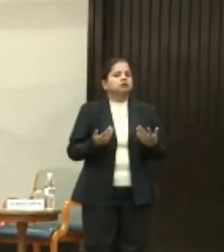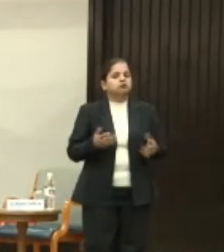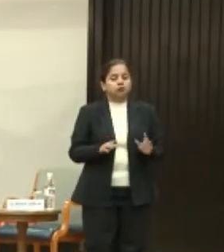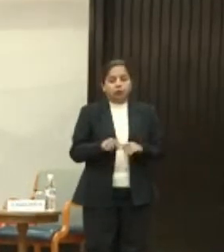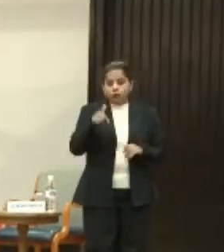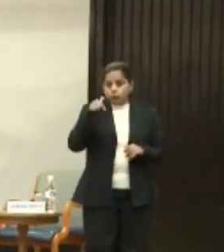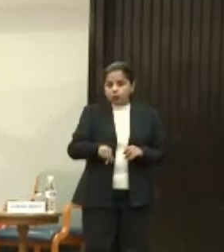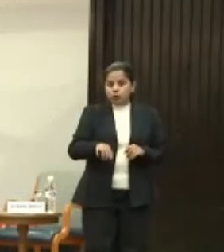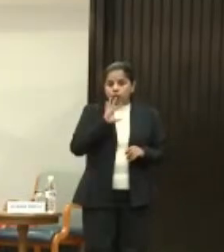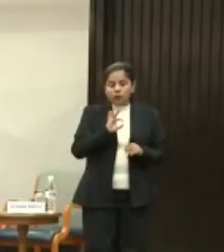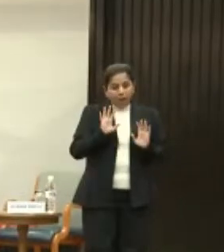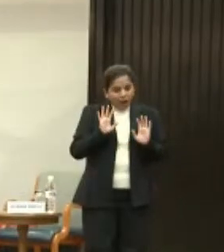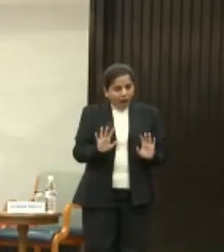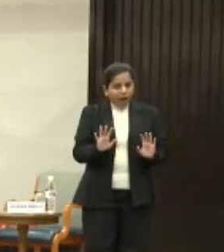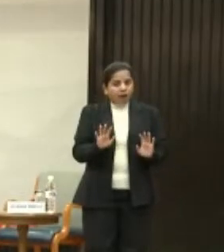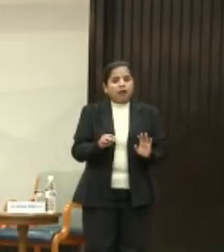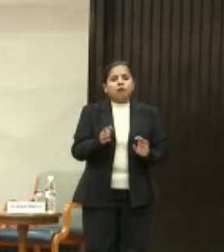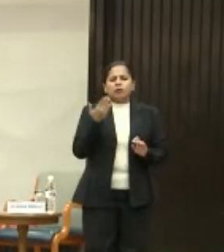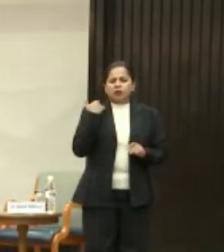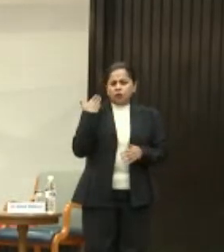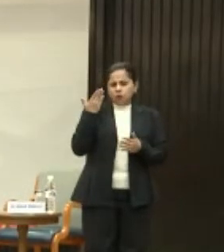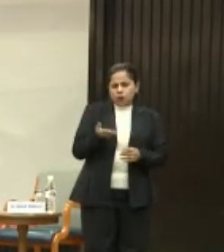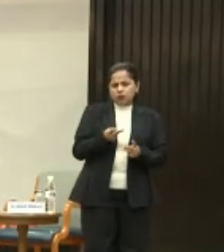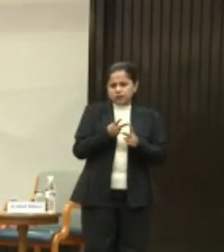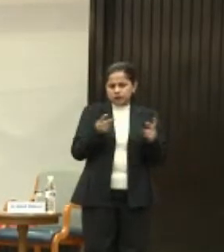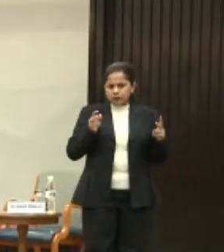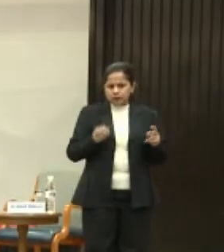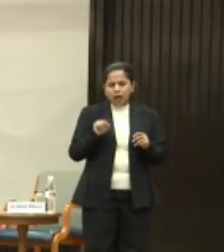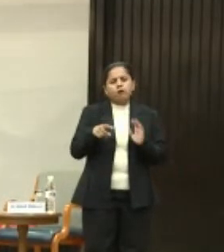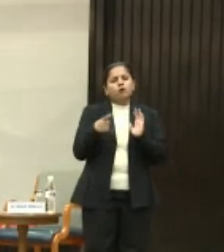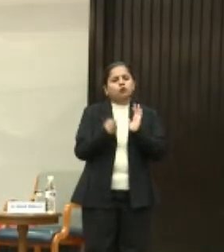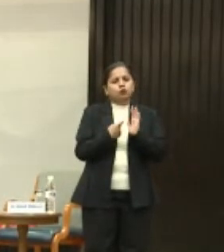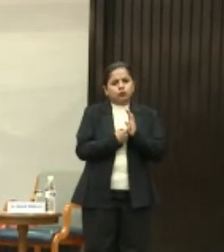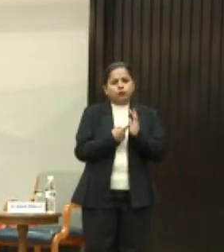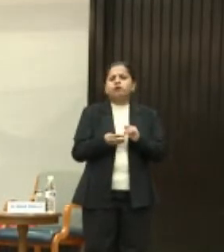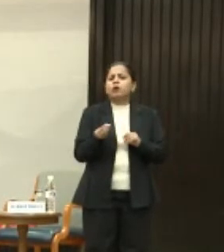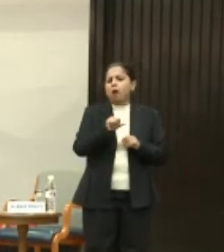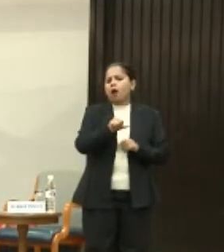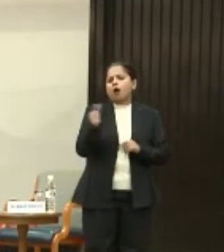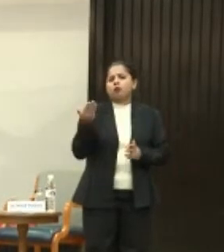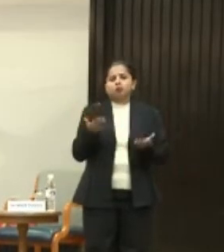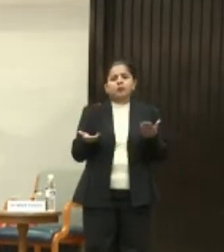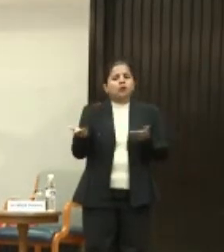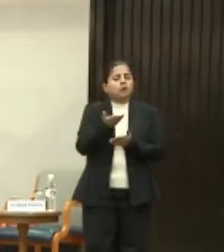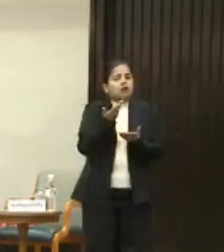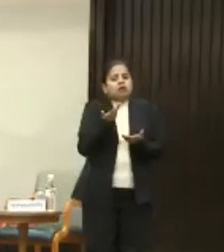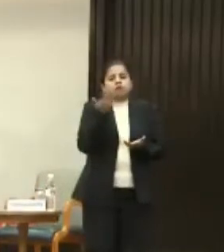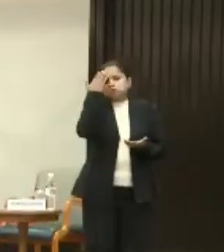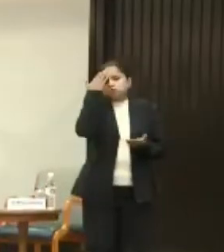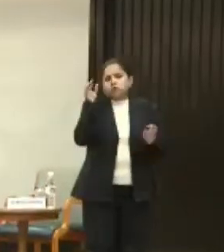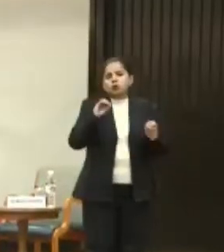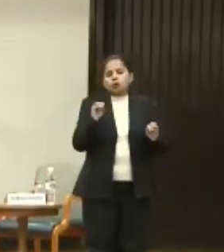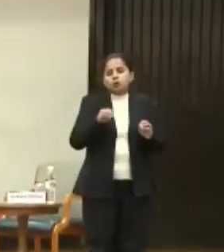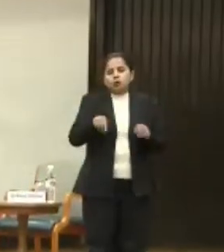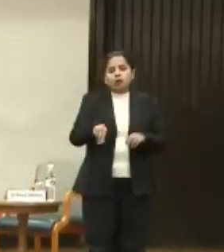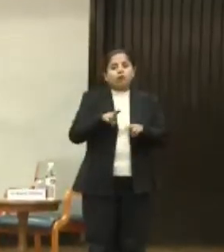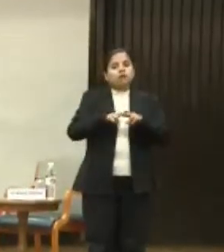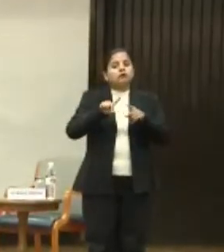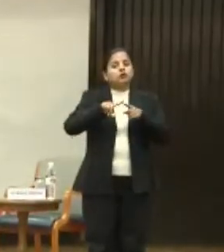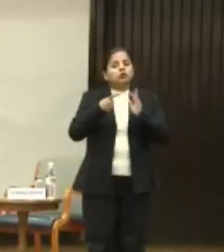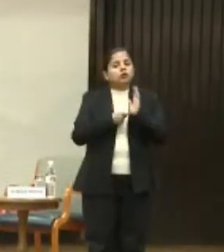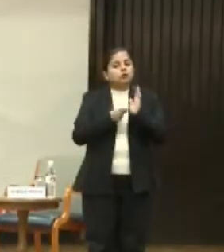Today, despite Hernando de Soto and several others who don't necessarily like Hernando de